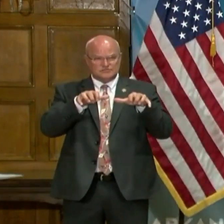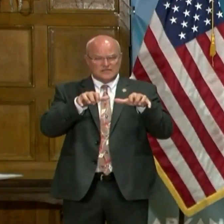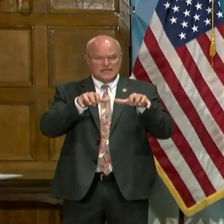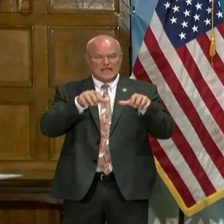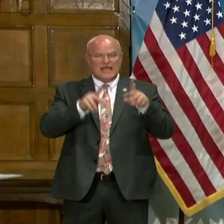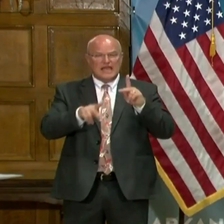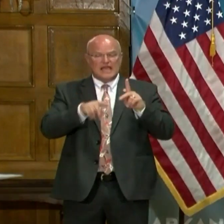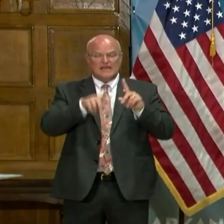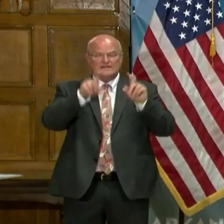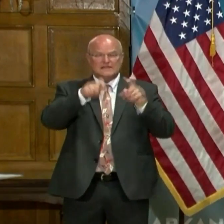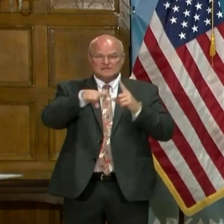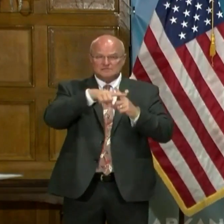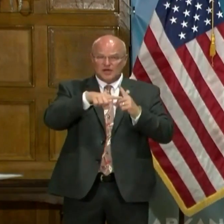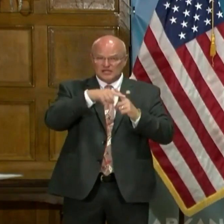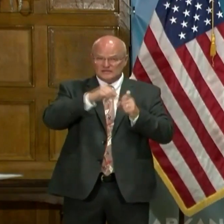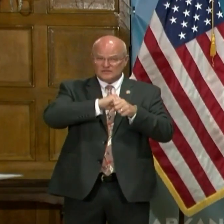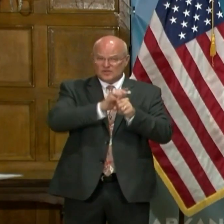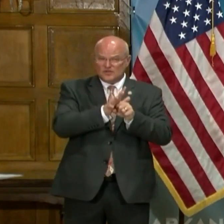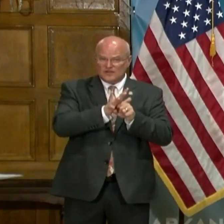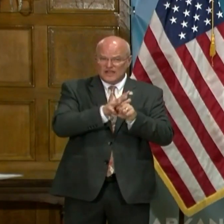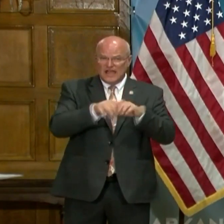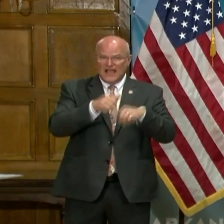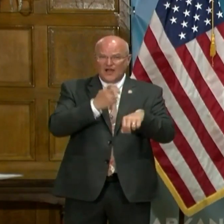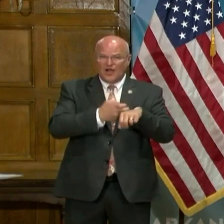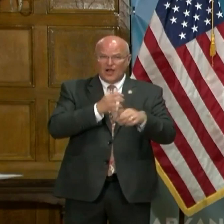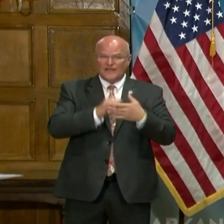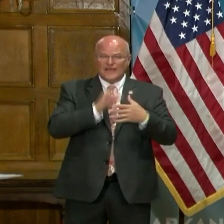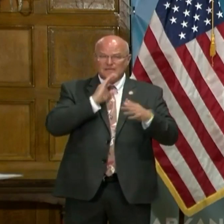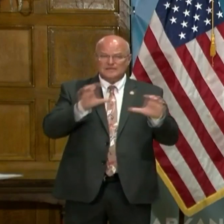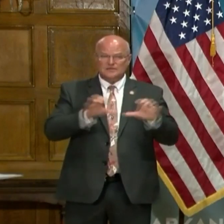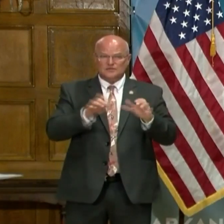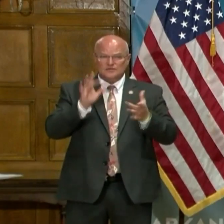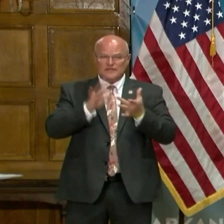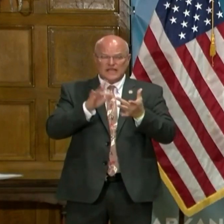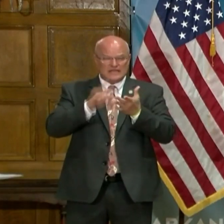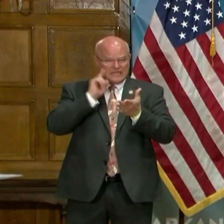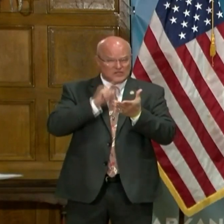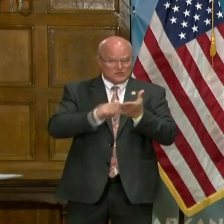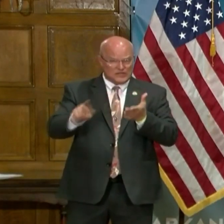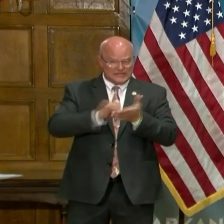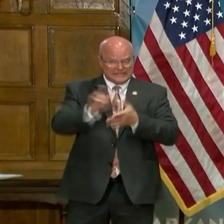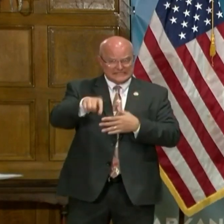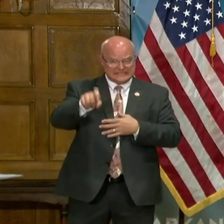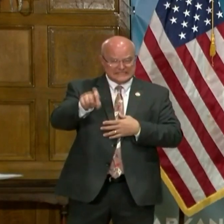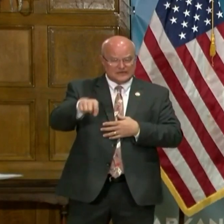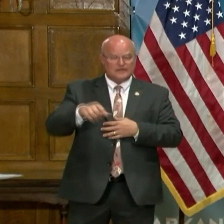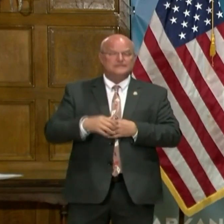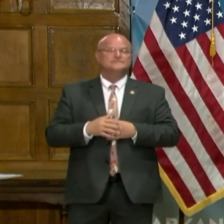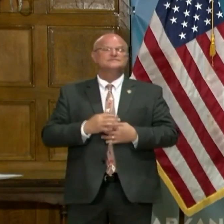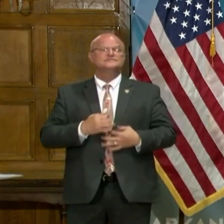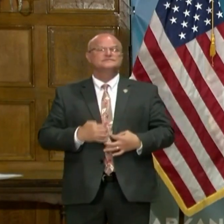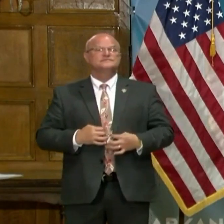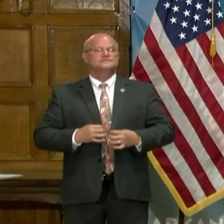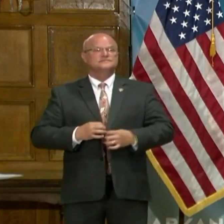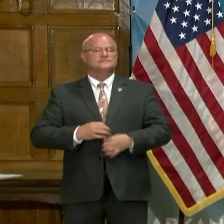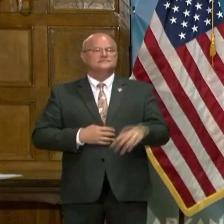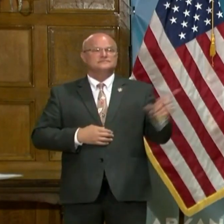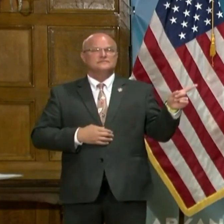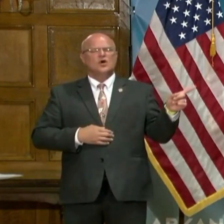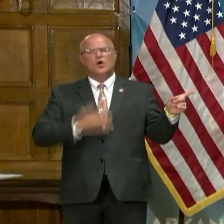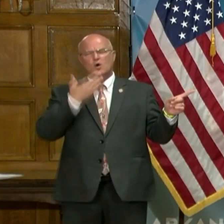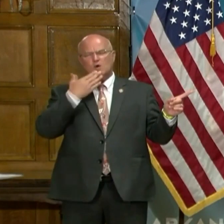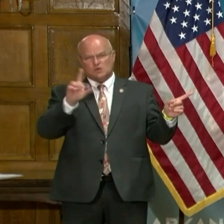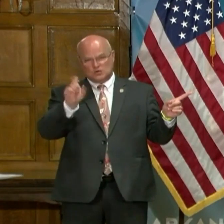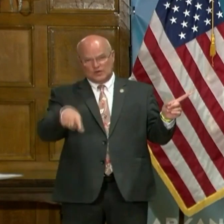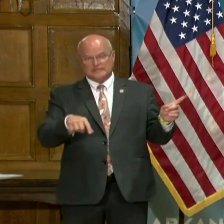protester did test positive for COVID-19, how hard would that be to do the contact tracing that's necessary? It's a very